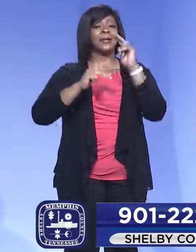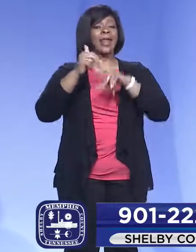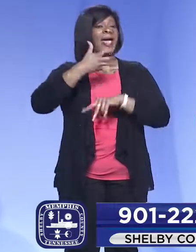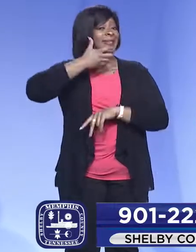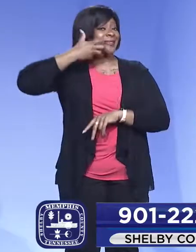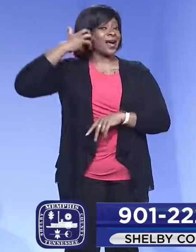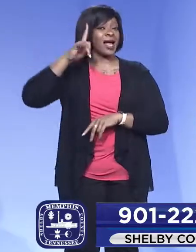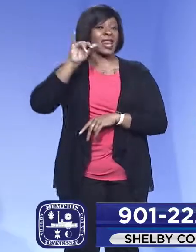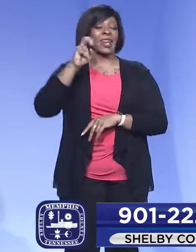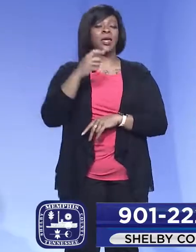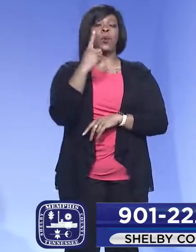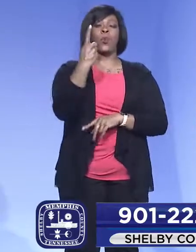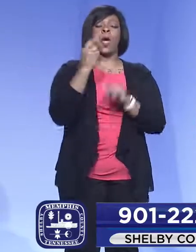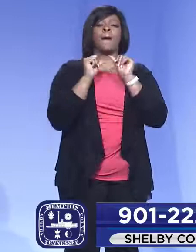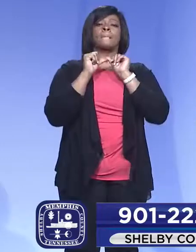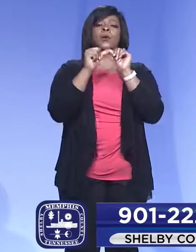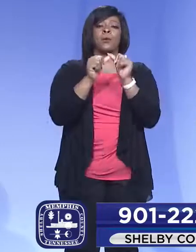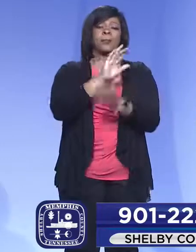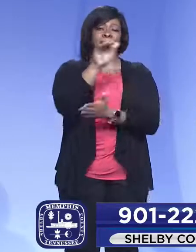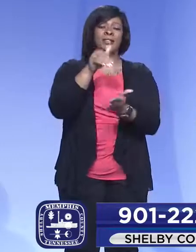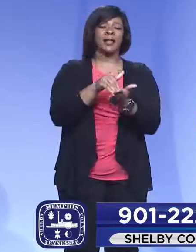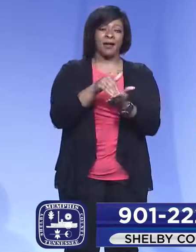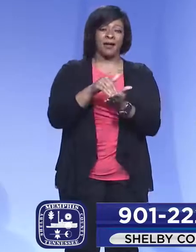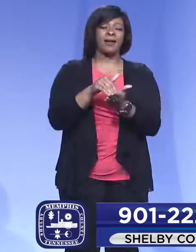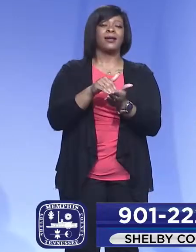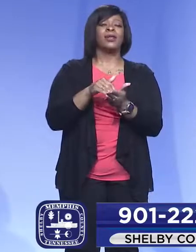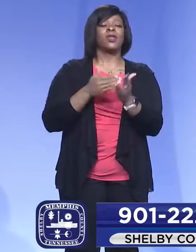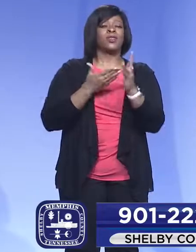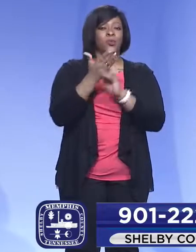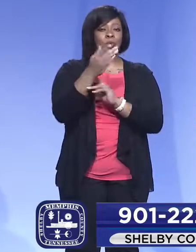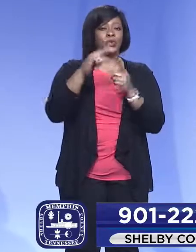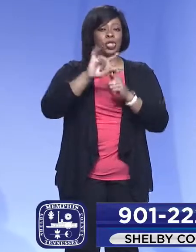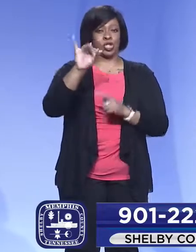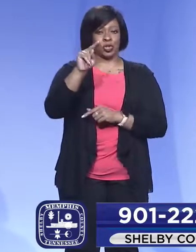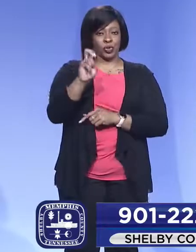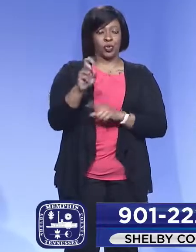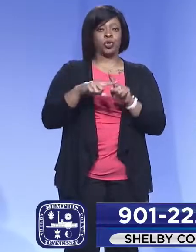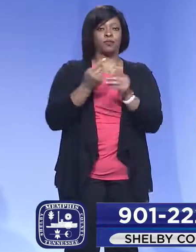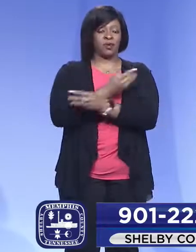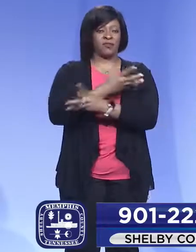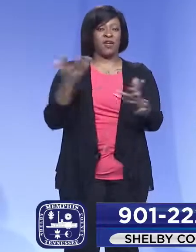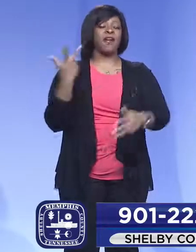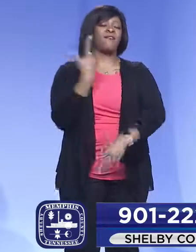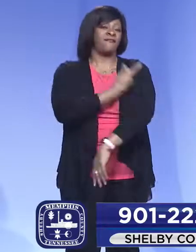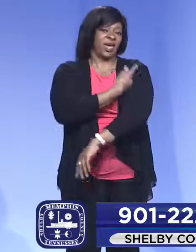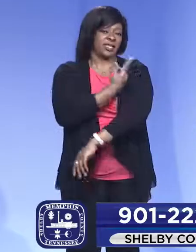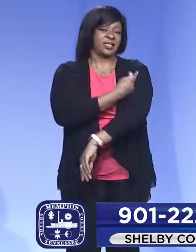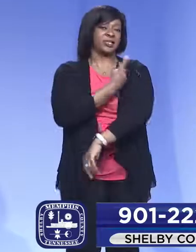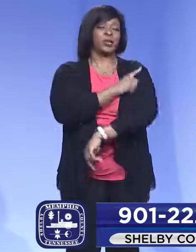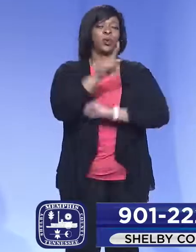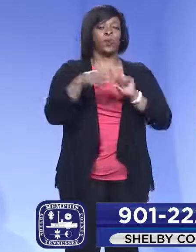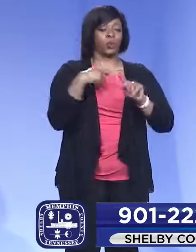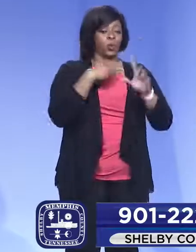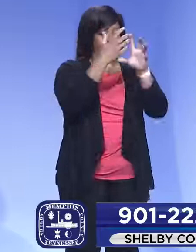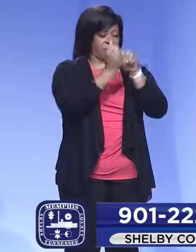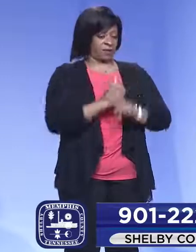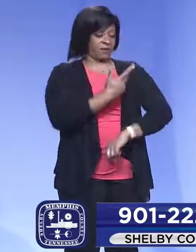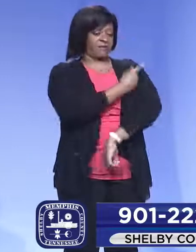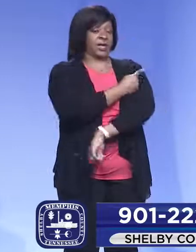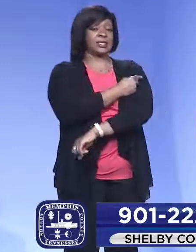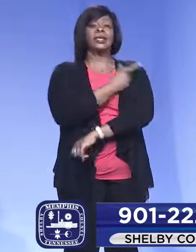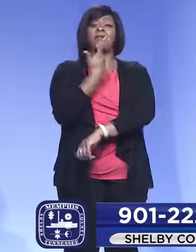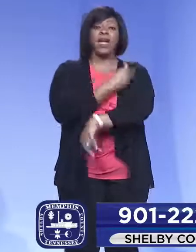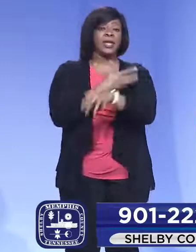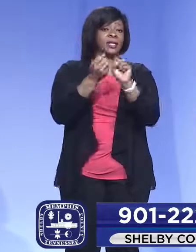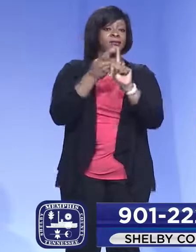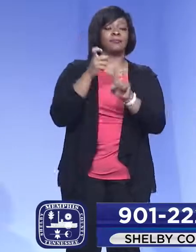will be one permanent site that we will have at least through June to provide vaccine when we receive vaccine.